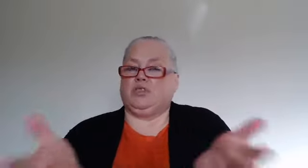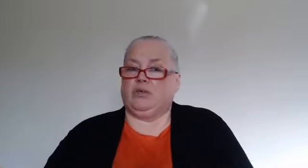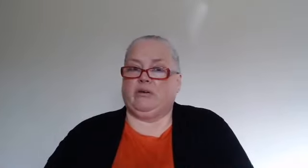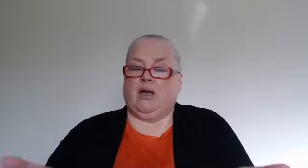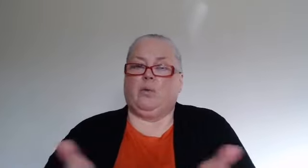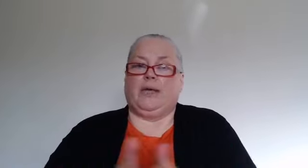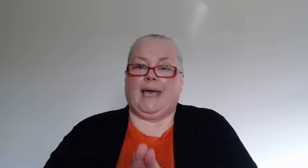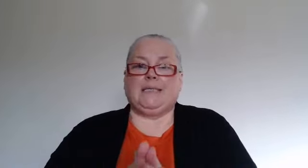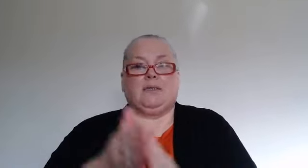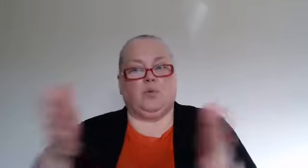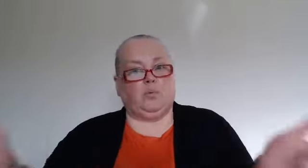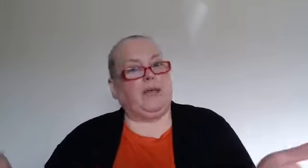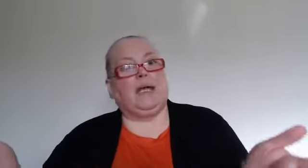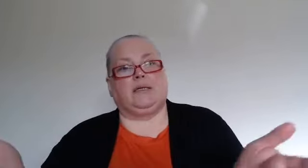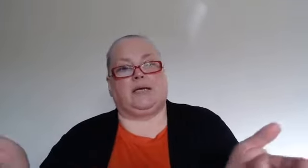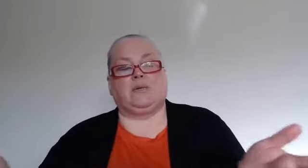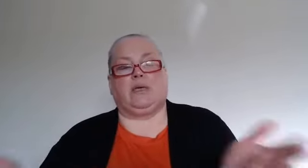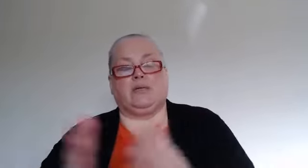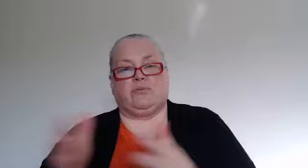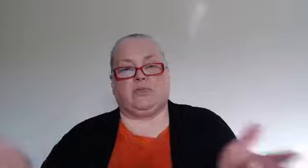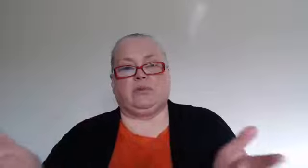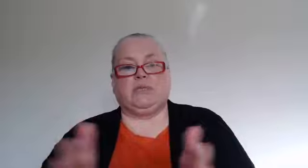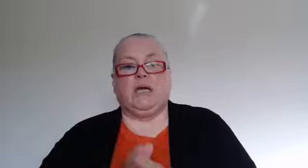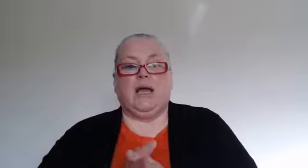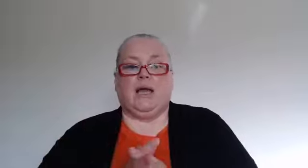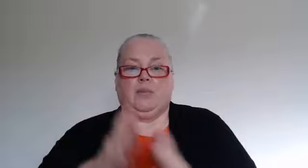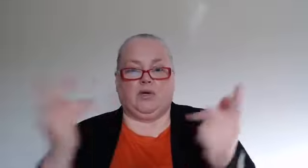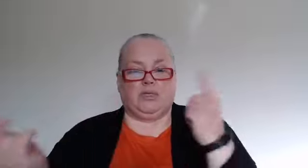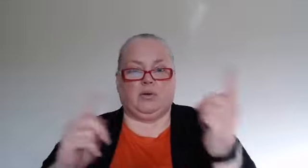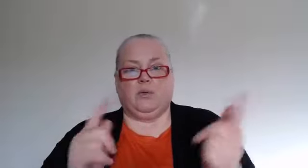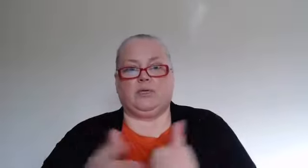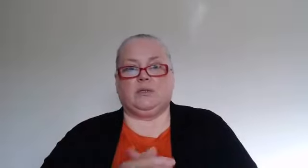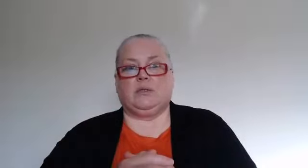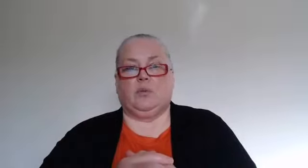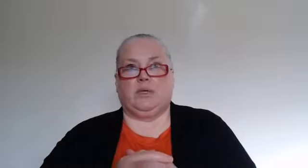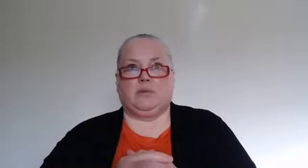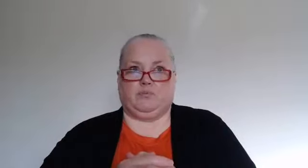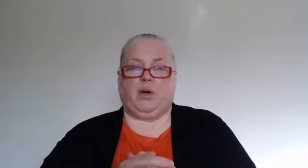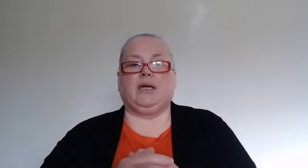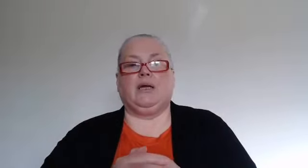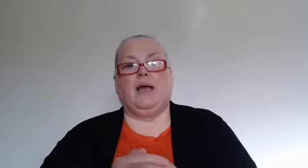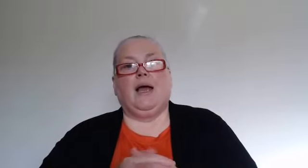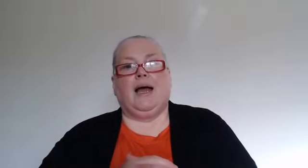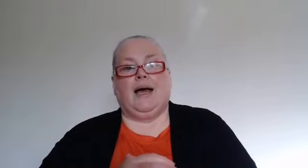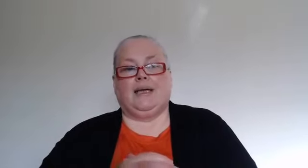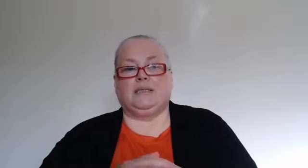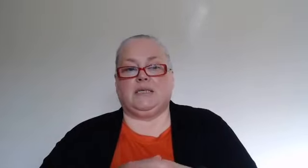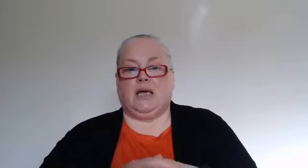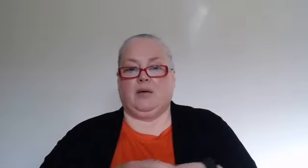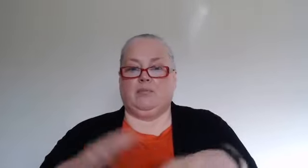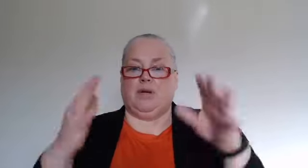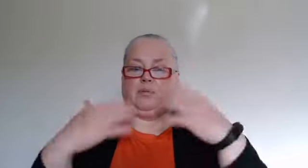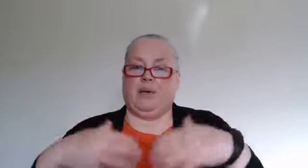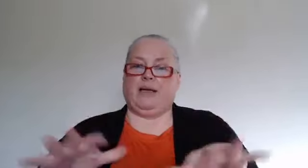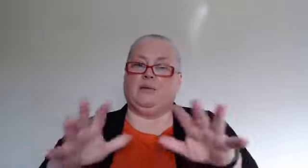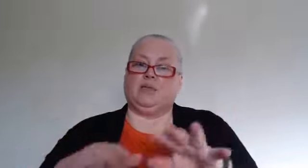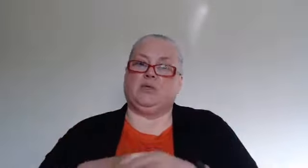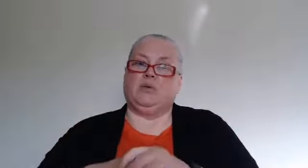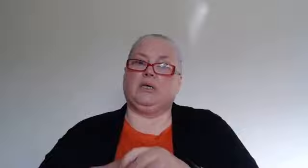your long weekend. I won't be here next week as a result. I'm going to take a week's break, and I'll be back in about 2 weeks.